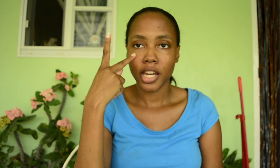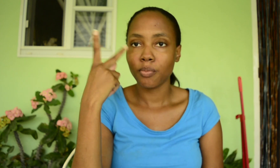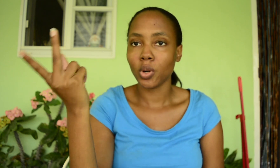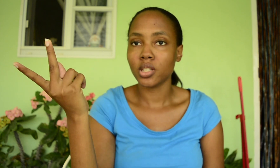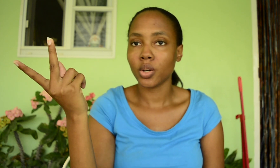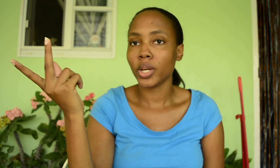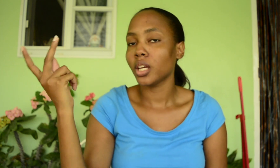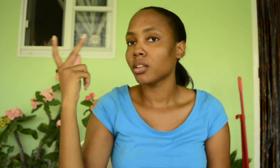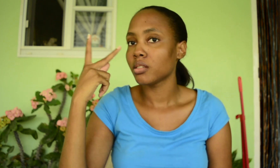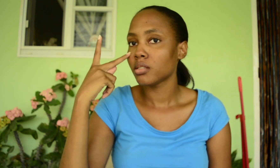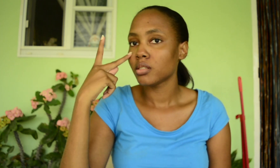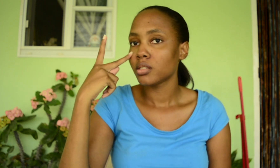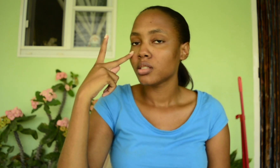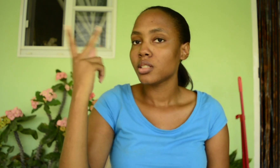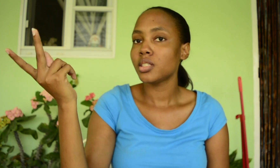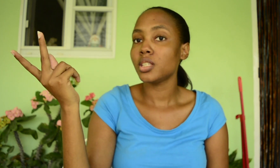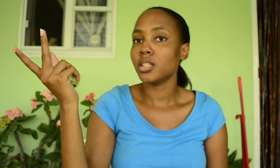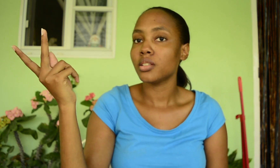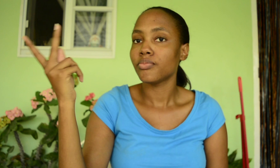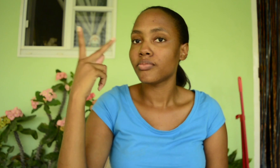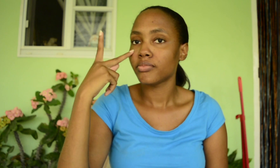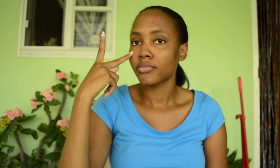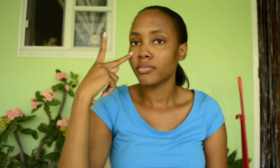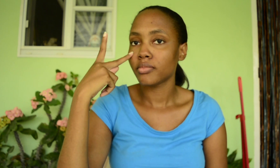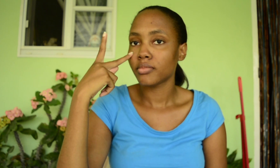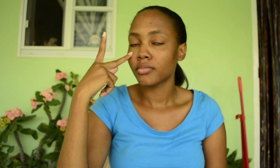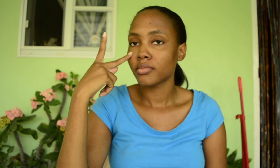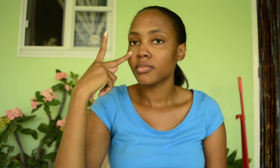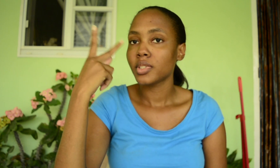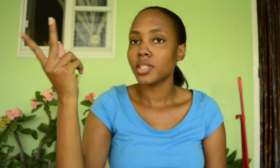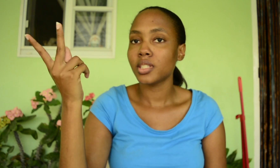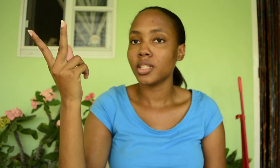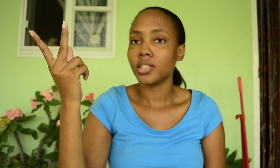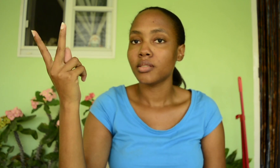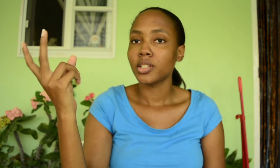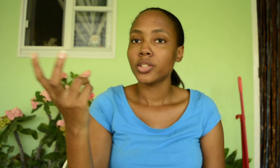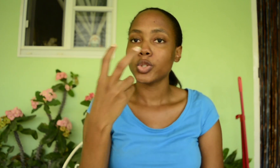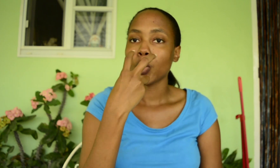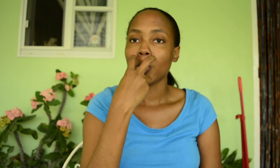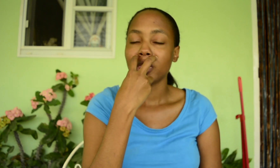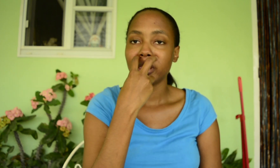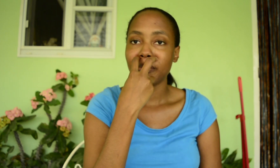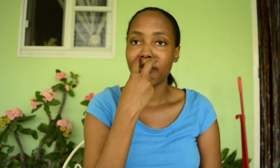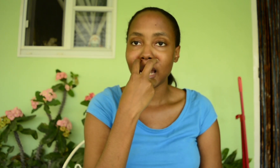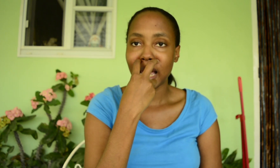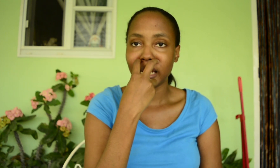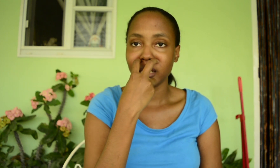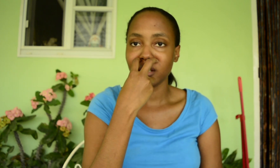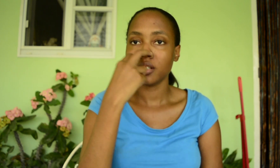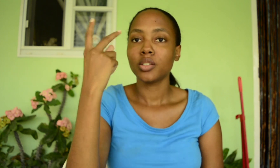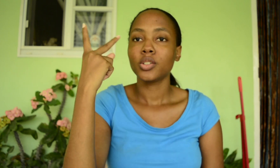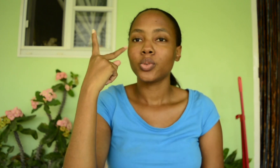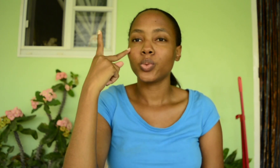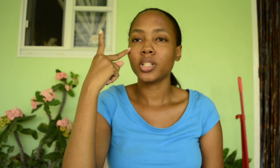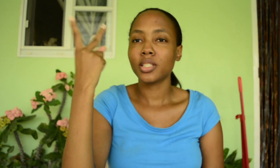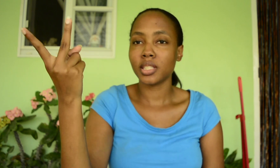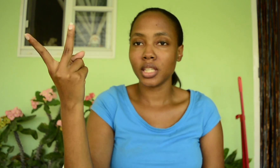pull it away. See, see. So blind will